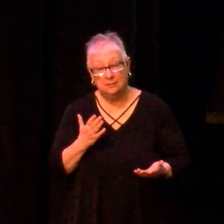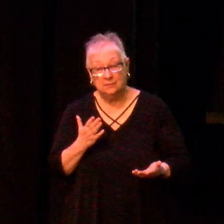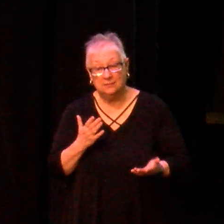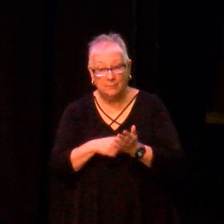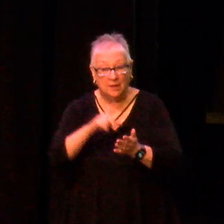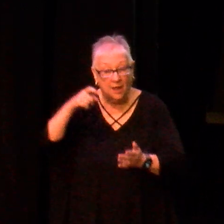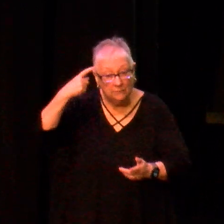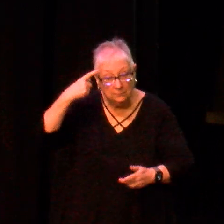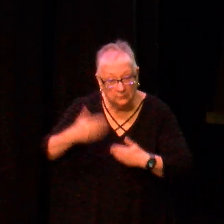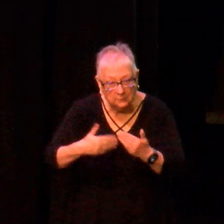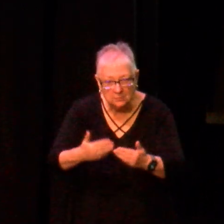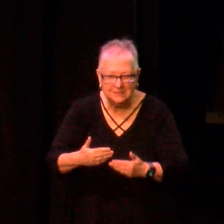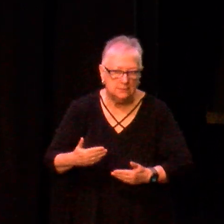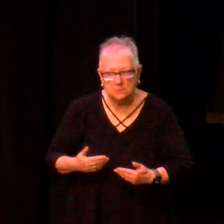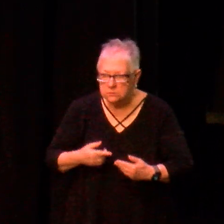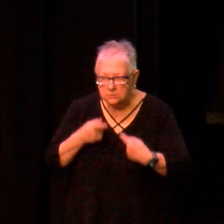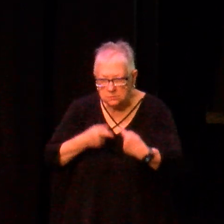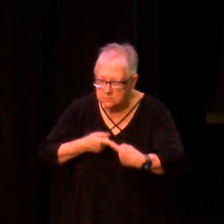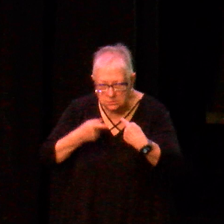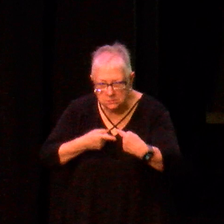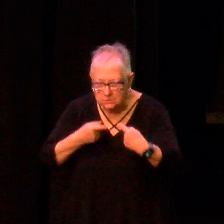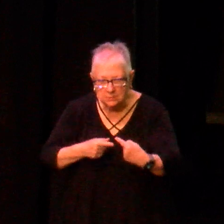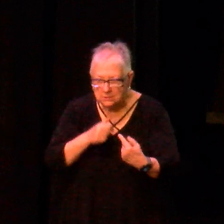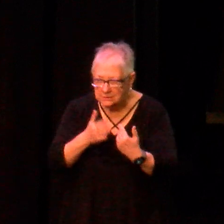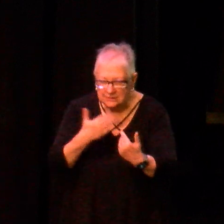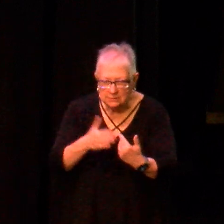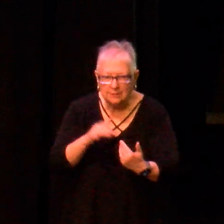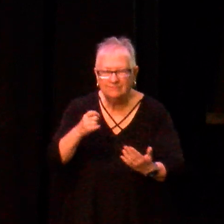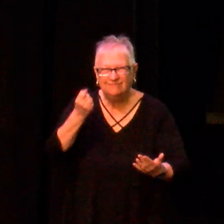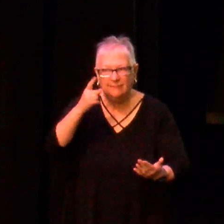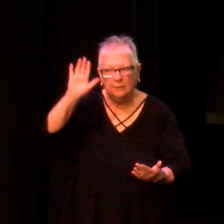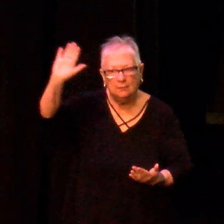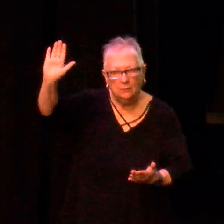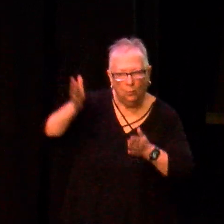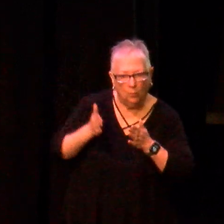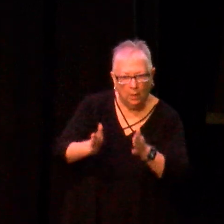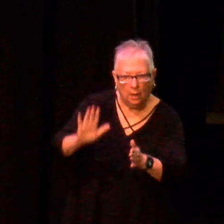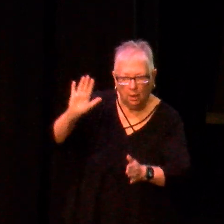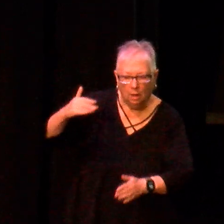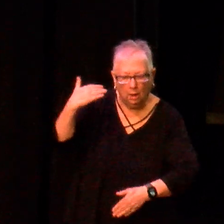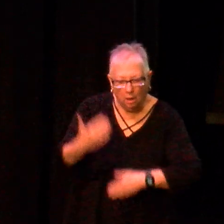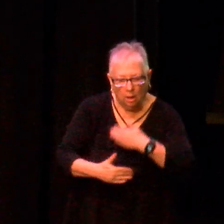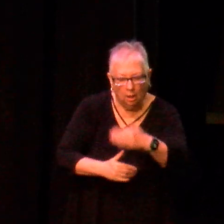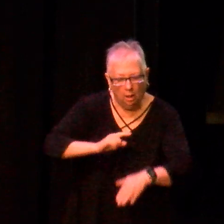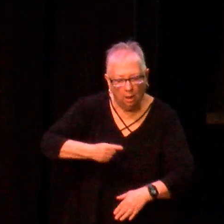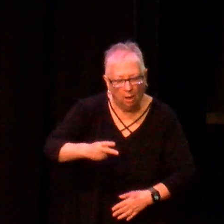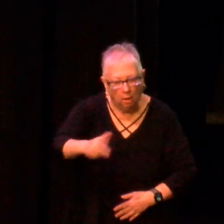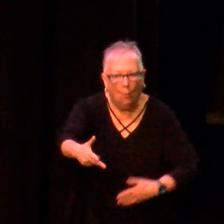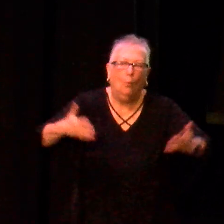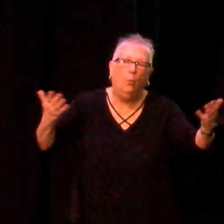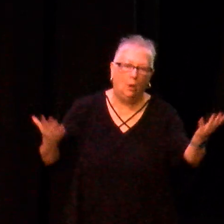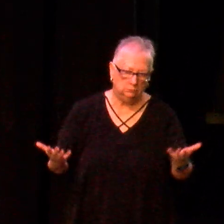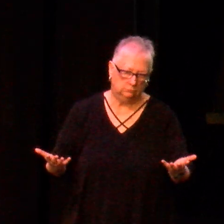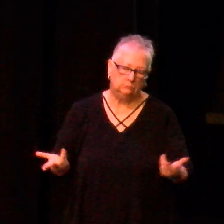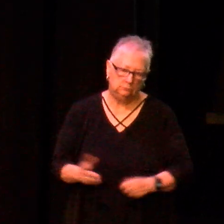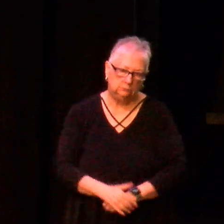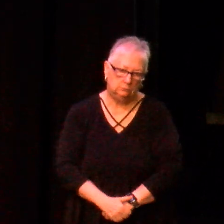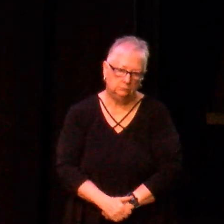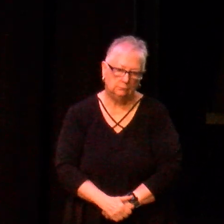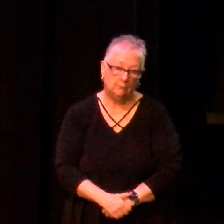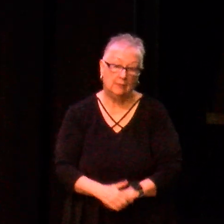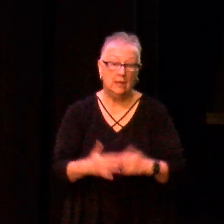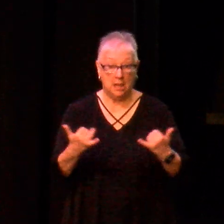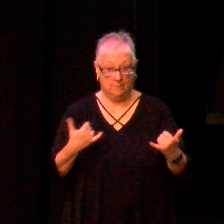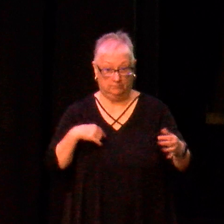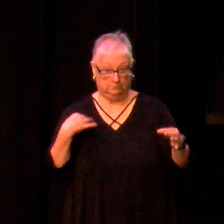understanding the steps that you have to go through, and that's what we want this morning to be a little bit about. A chance for you to hear a little bit about the